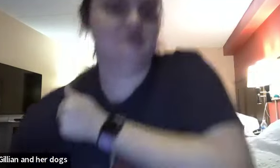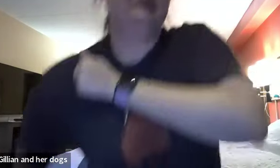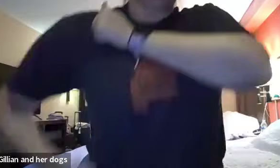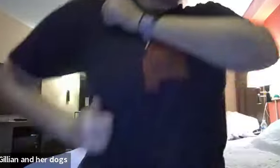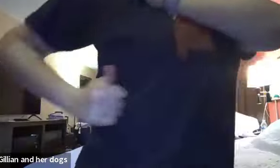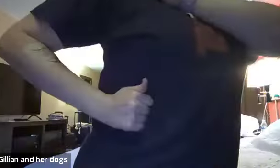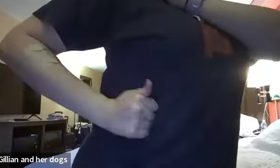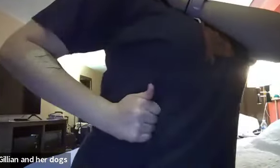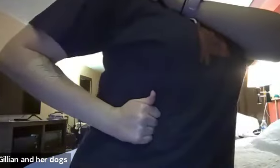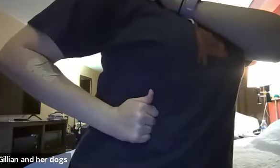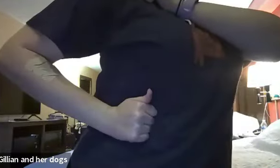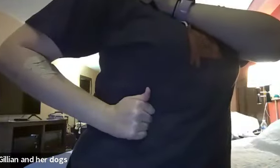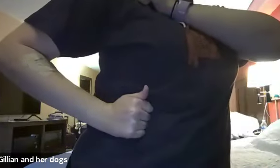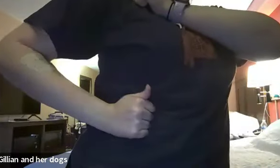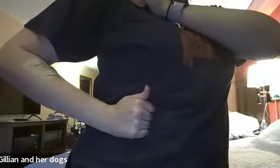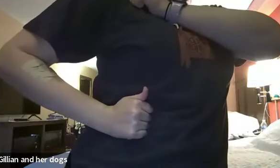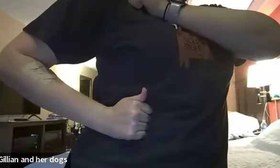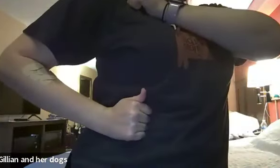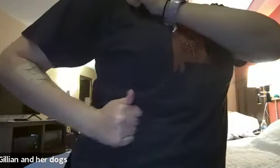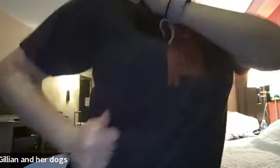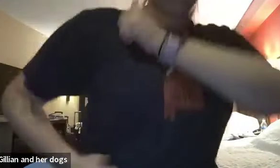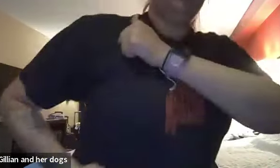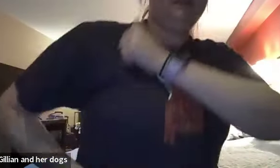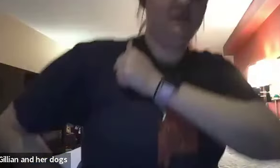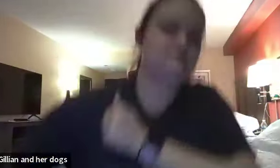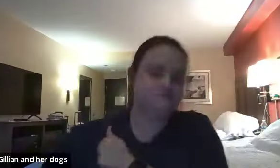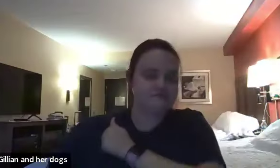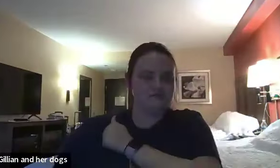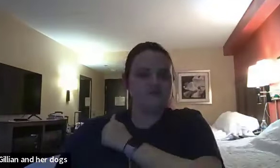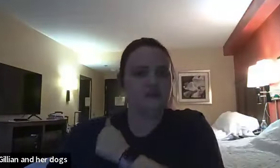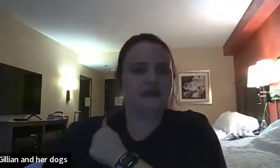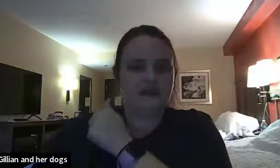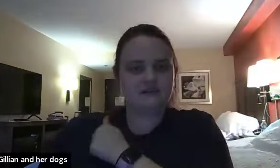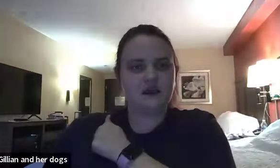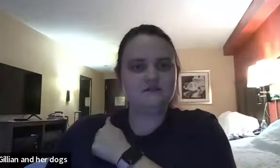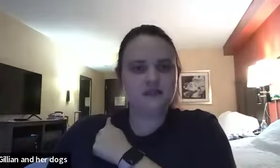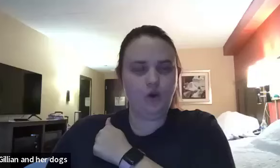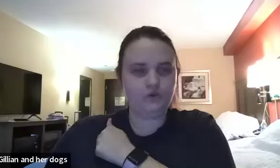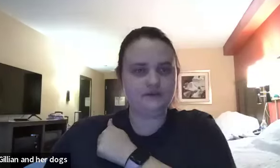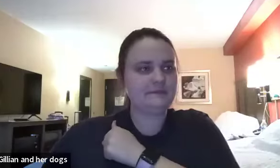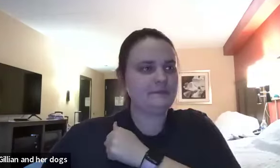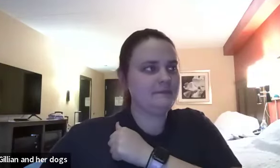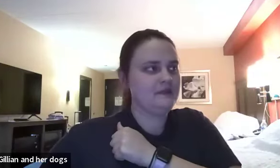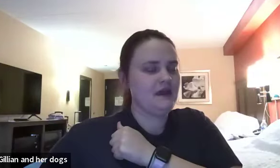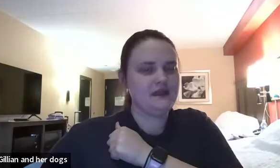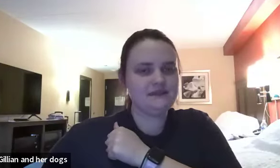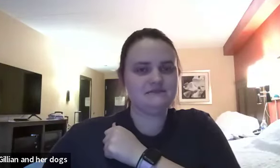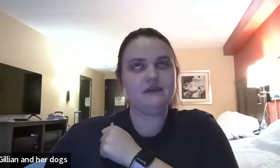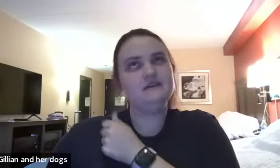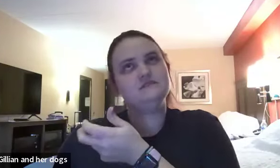stand real quick, comes on your hip. Okay. Military. It's kind of like holding, I guess the